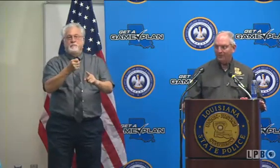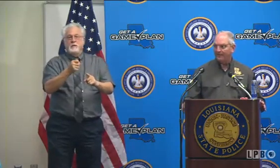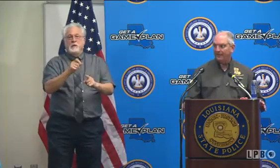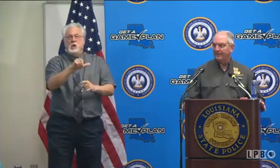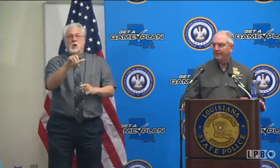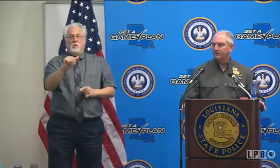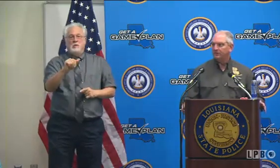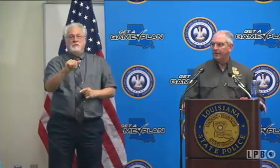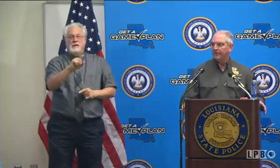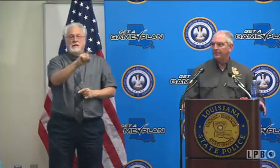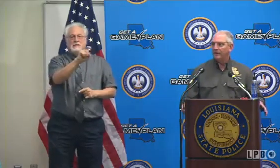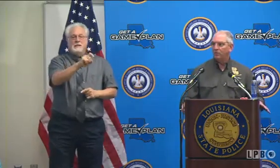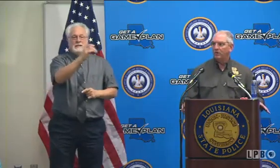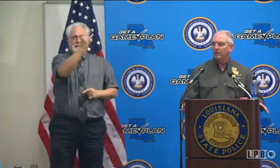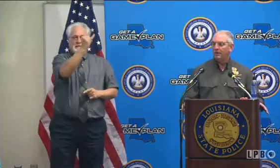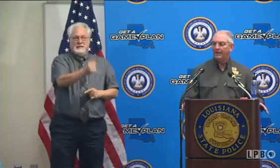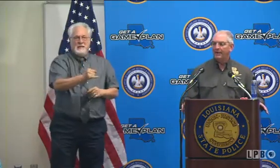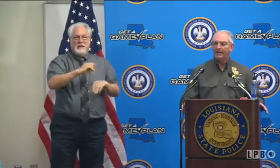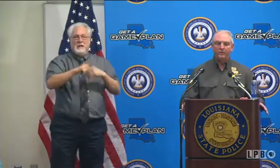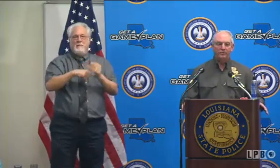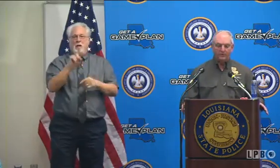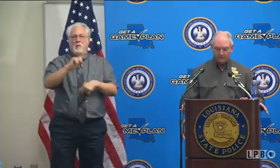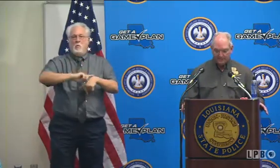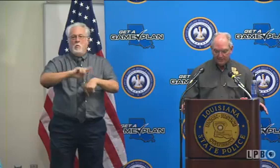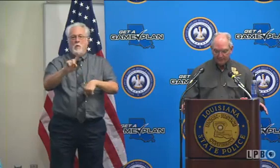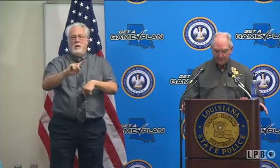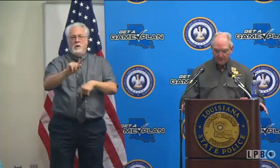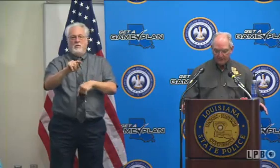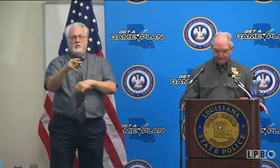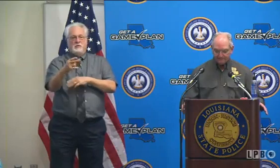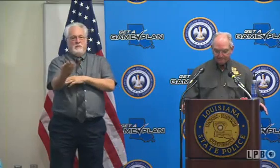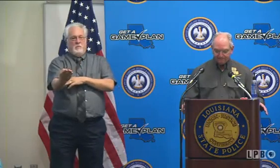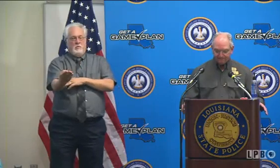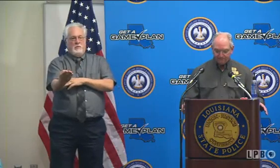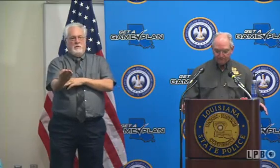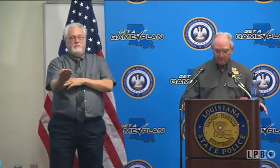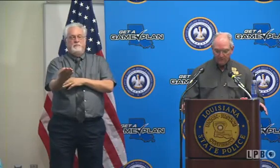on the Louisiana-Texas line at about 1 a.m. on Thursday morning.